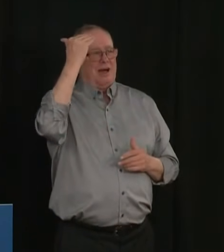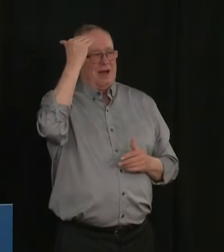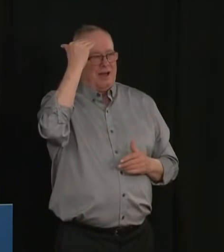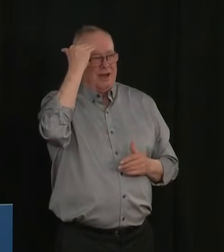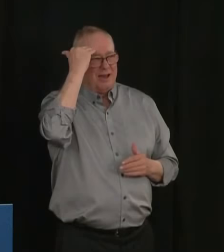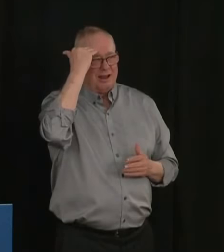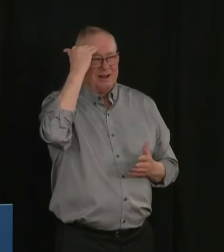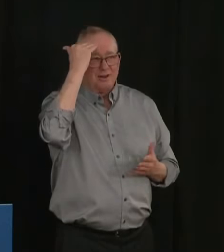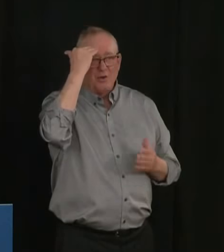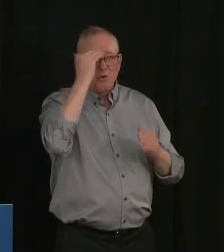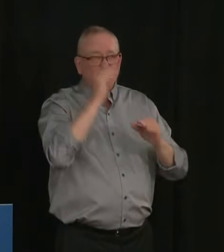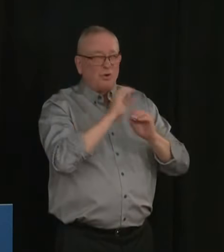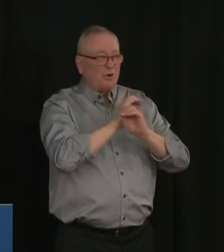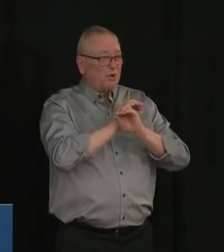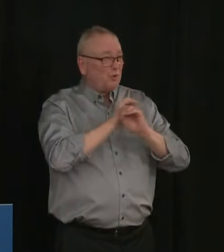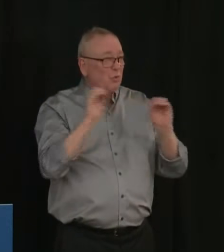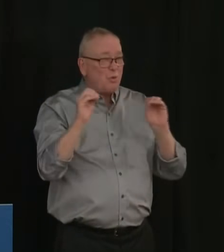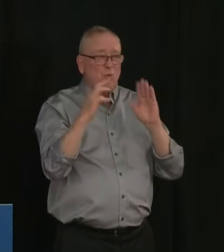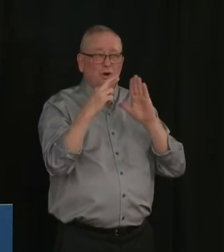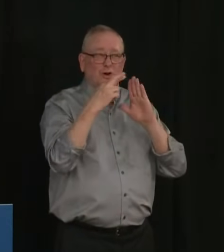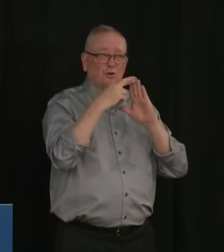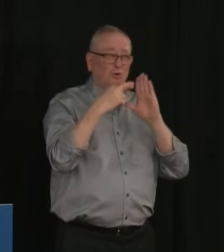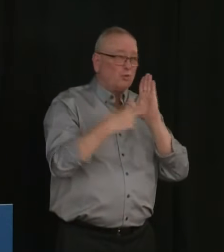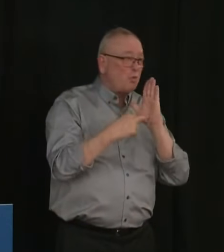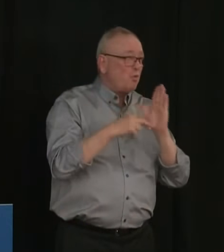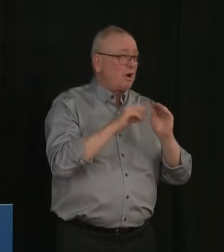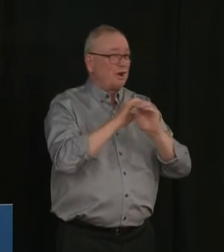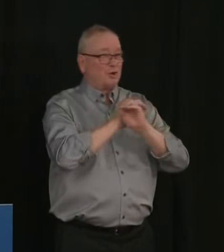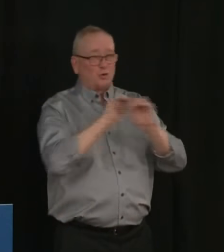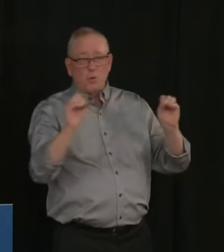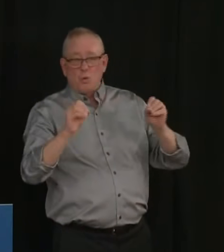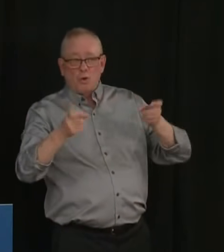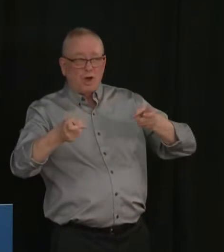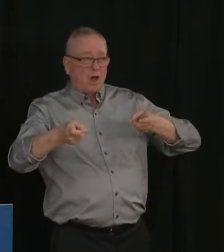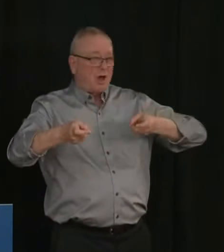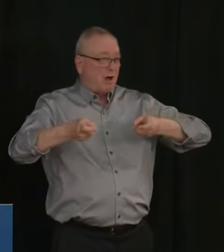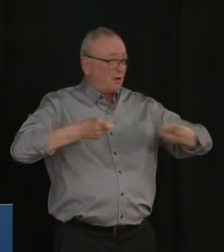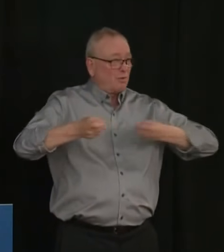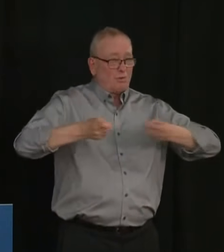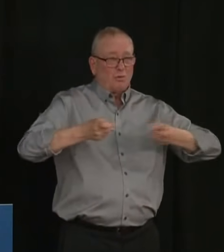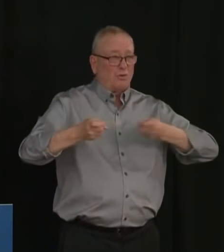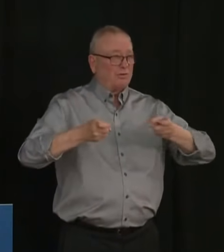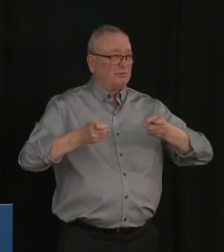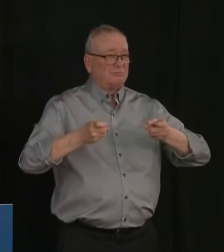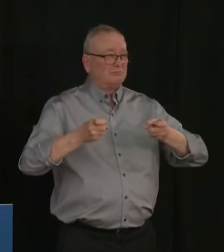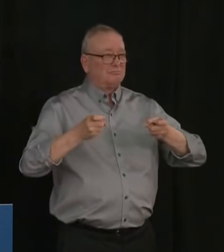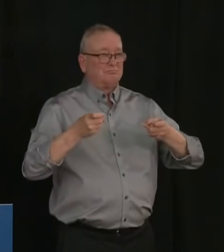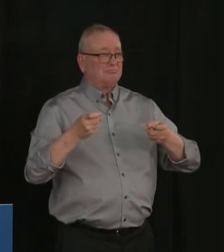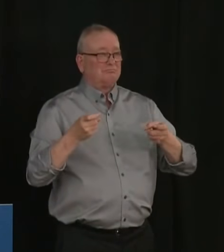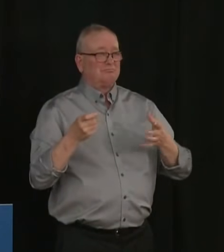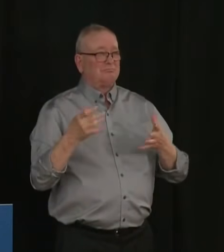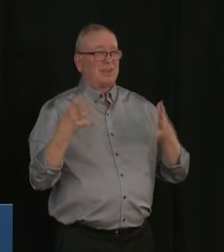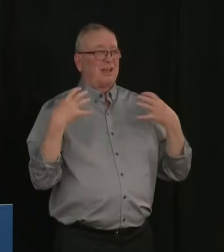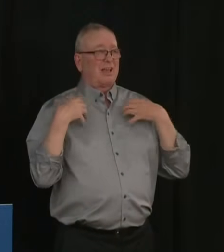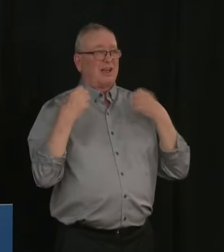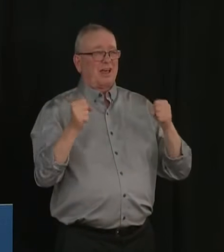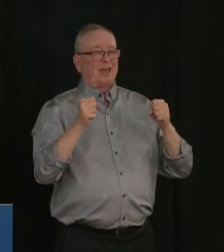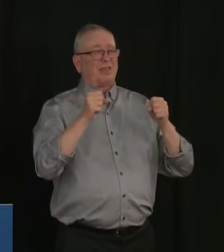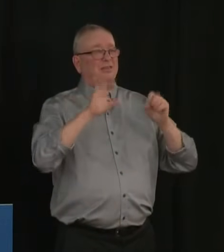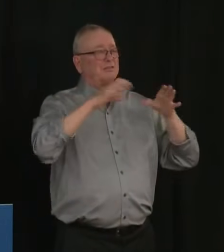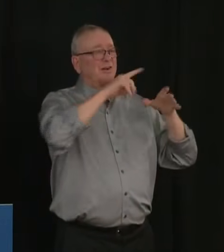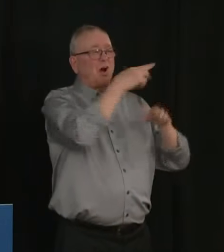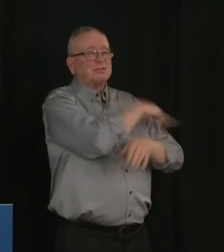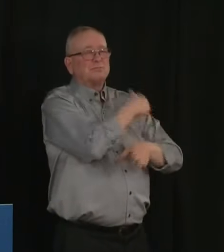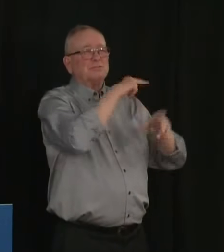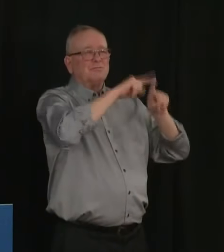measures, without bending our case counts down, we will have a very significant impact in our healthcare system. And so, again, my reaction